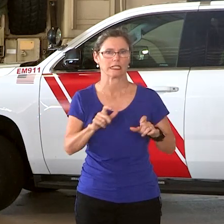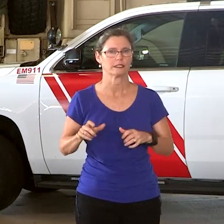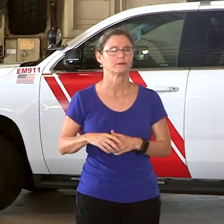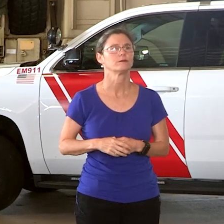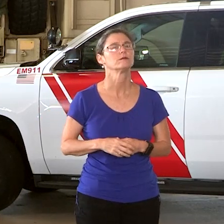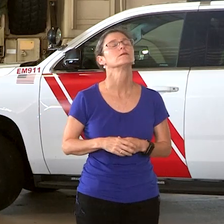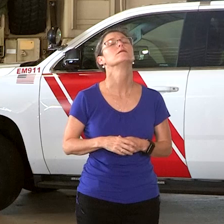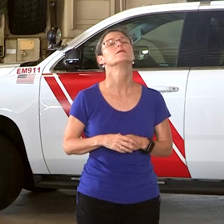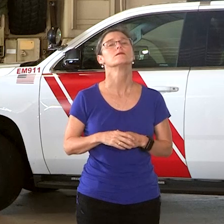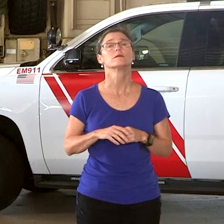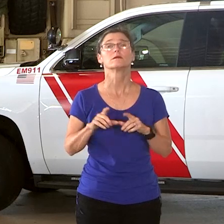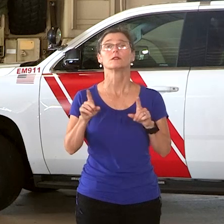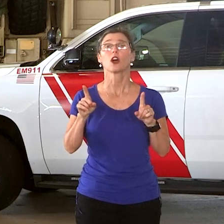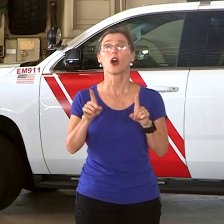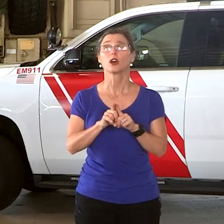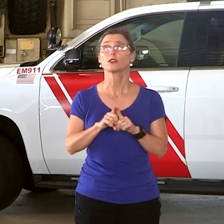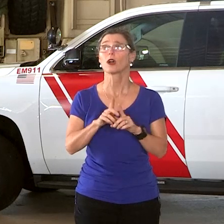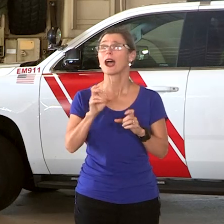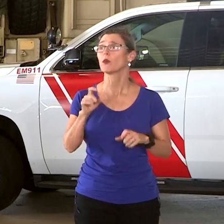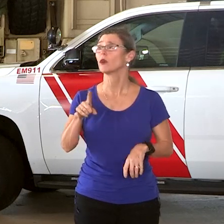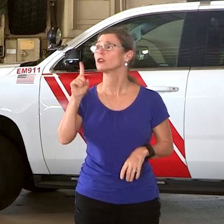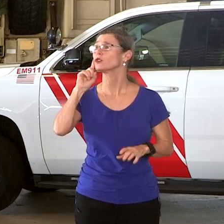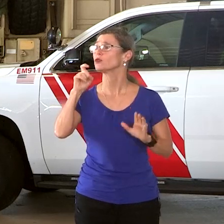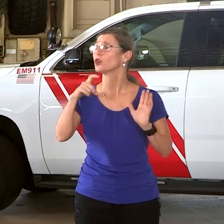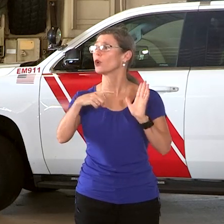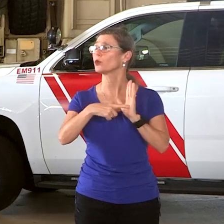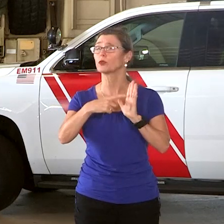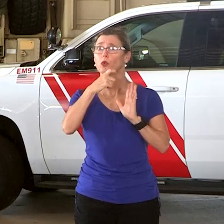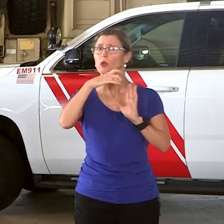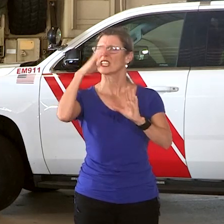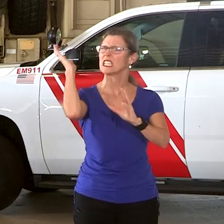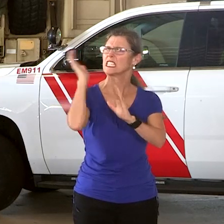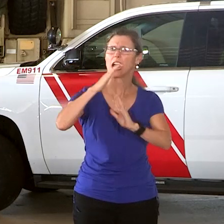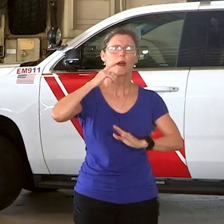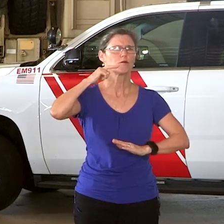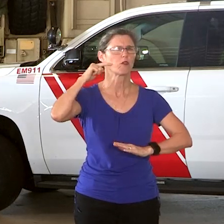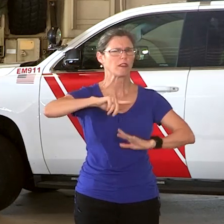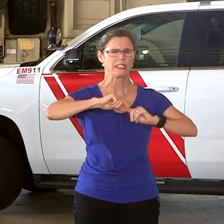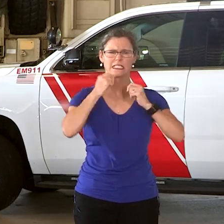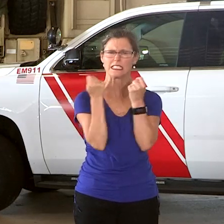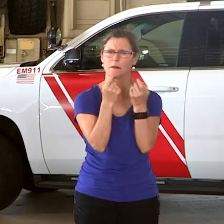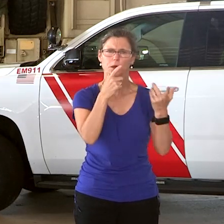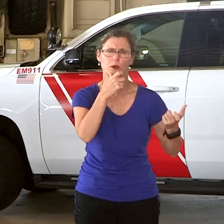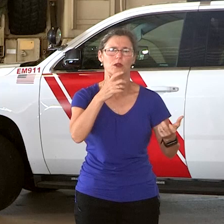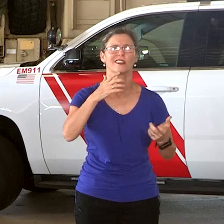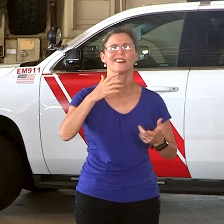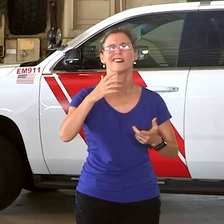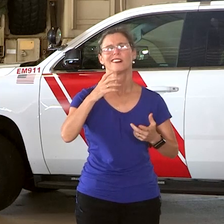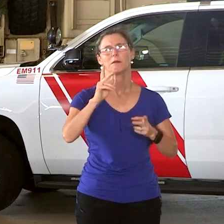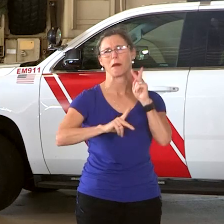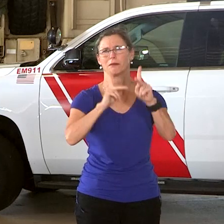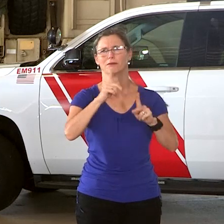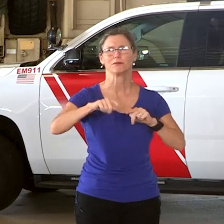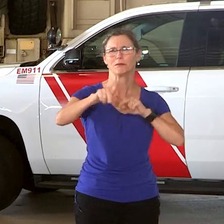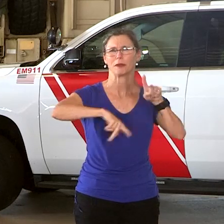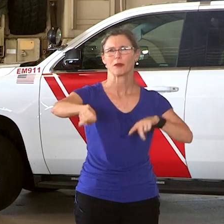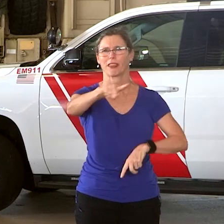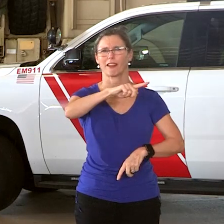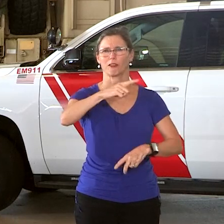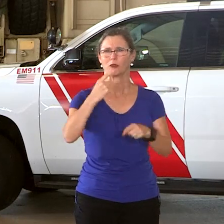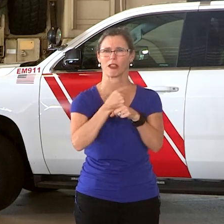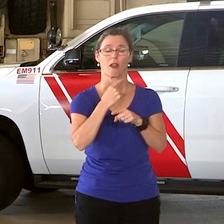recognize the most important member of the team, and that's the public. That's our citizens in Allen Parish, in